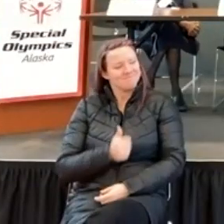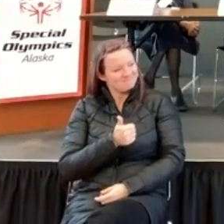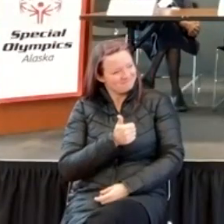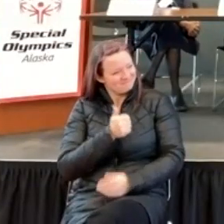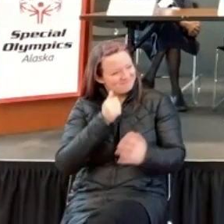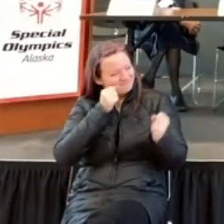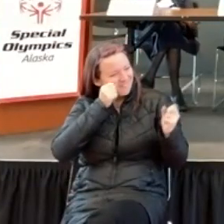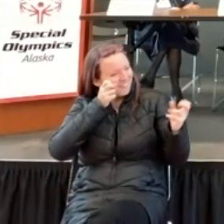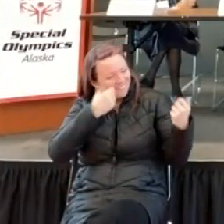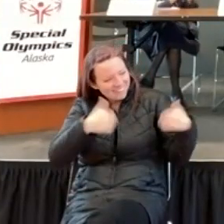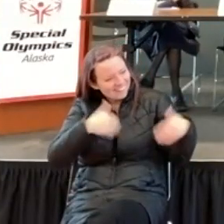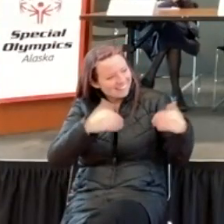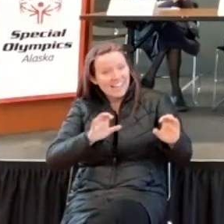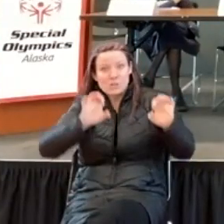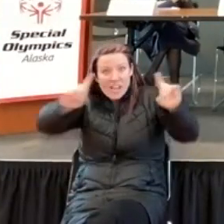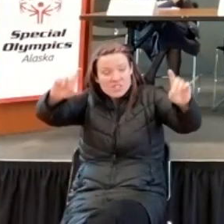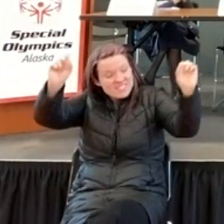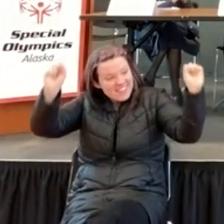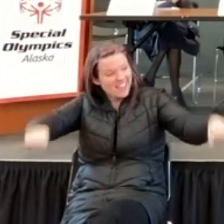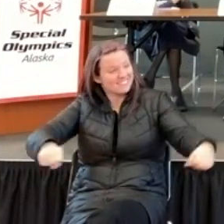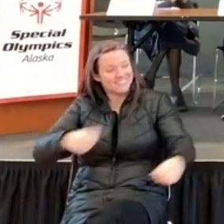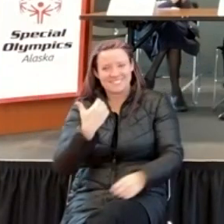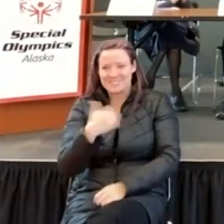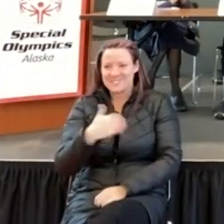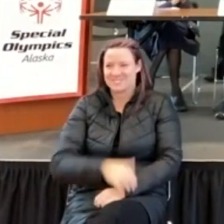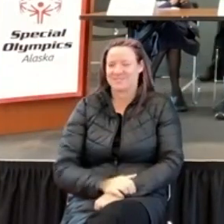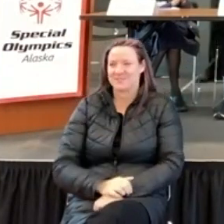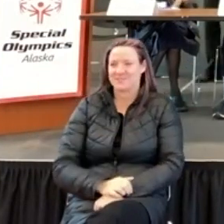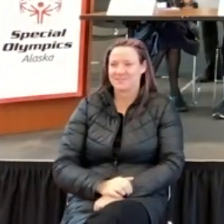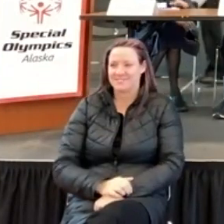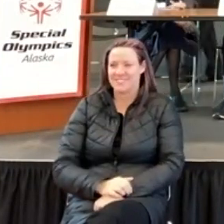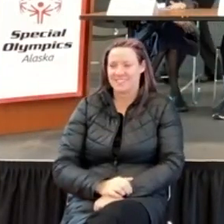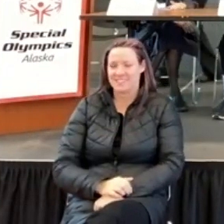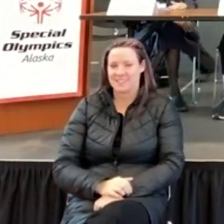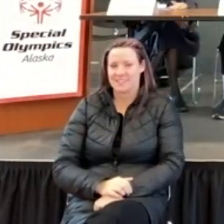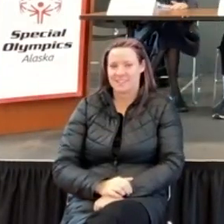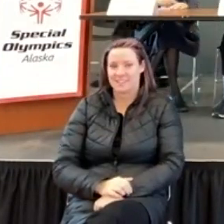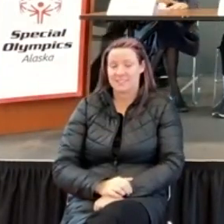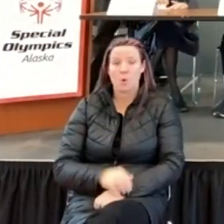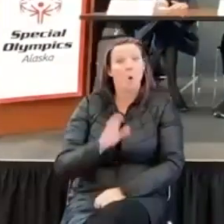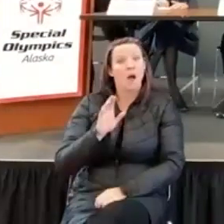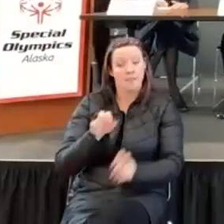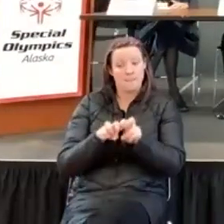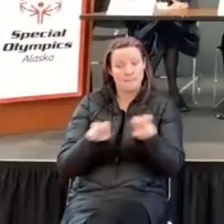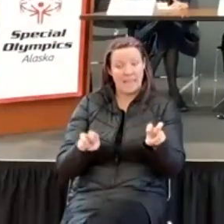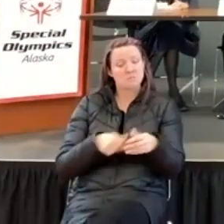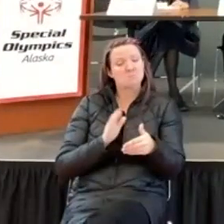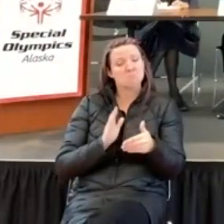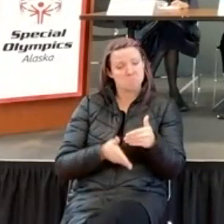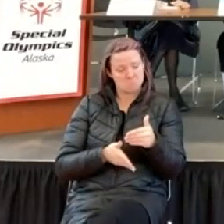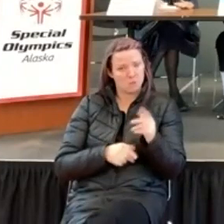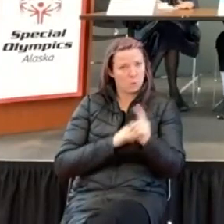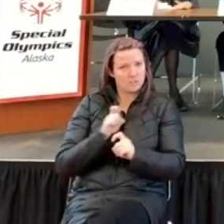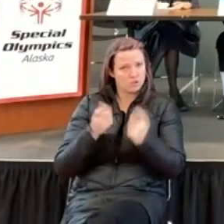That was great. Education, yes. Okay. That concludes the questions